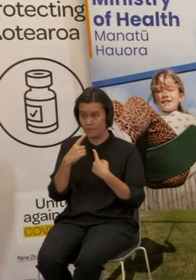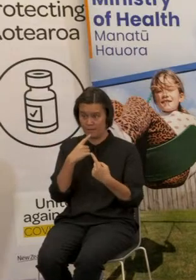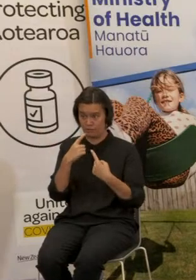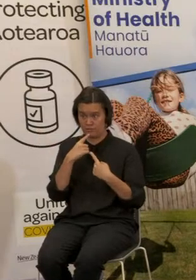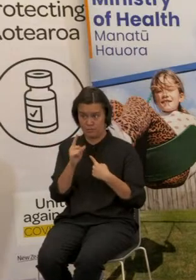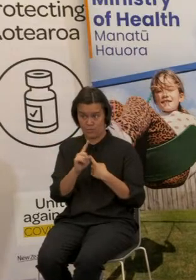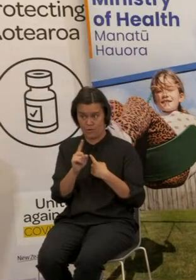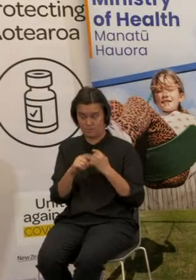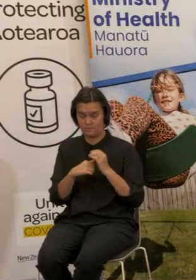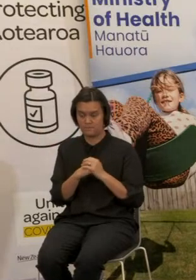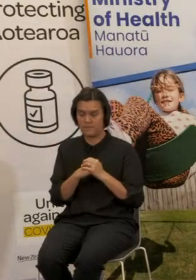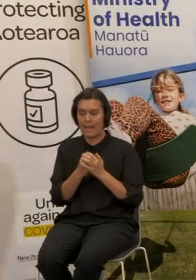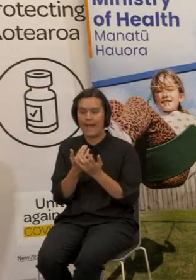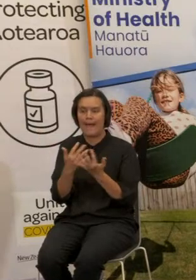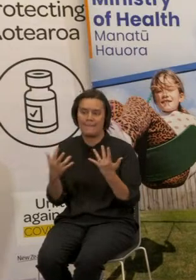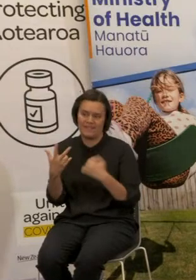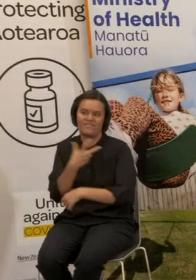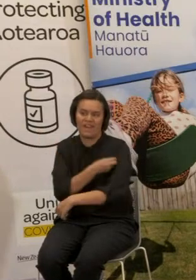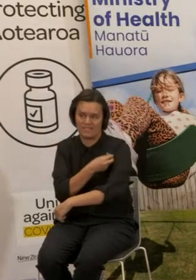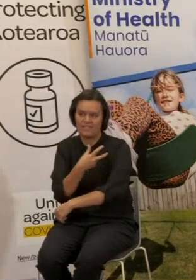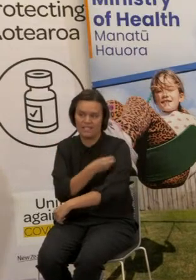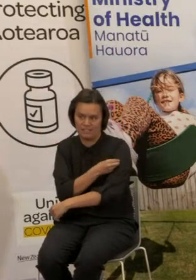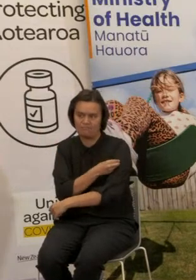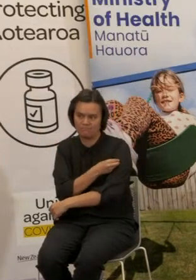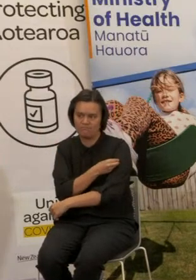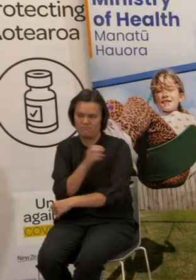rates will be the level of the vaccination rates.